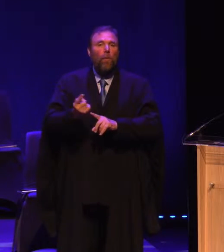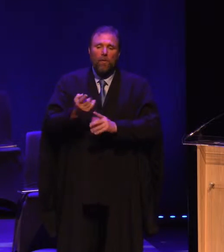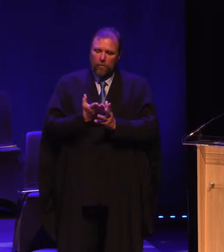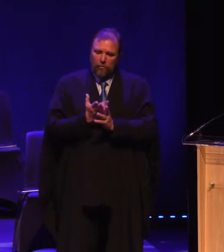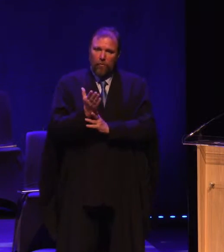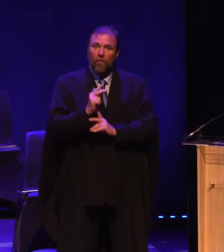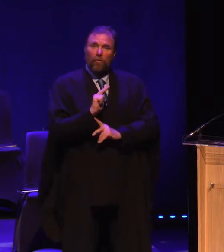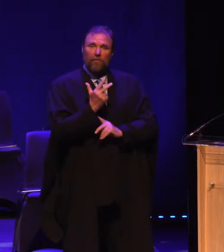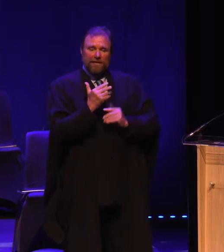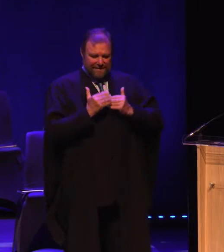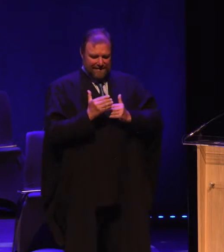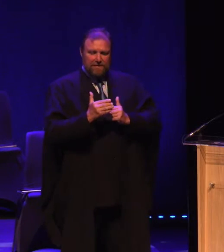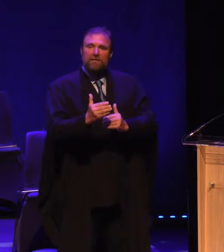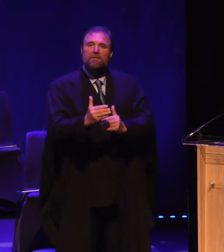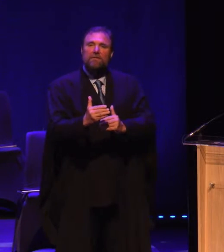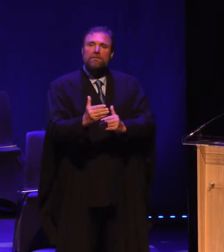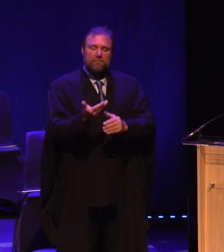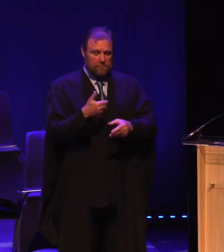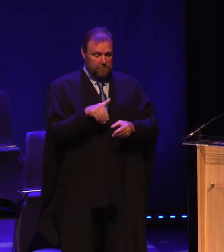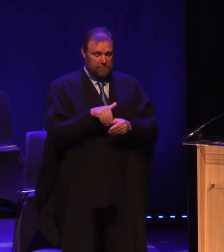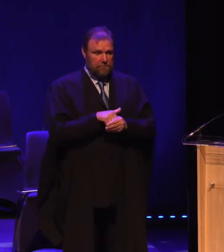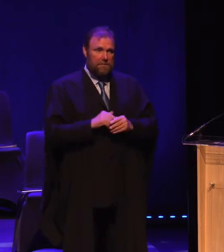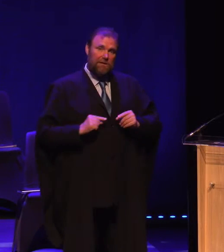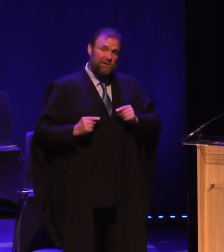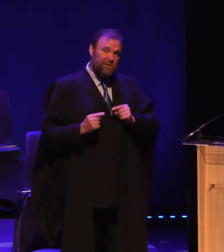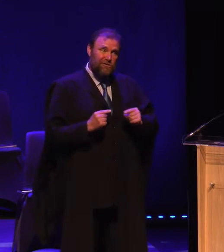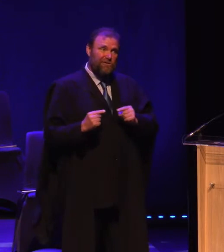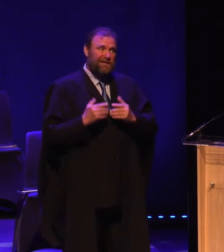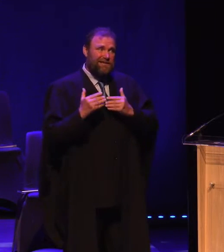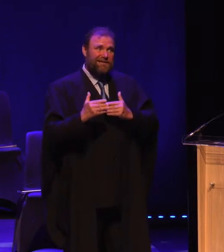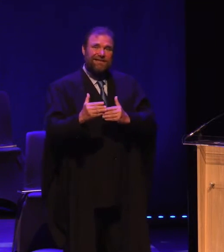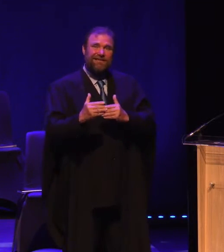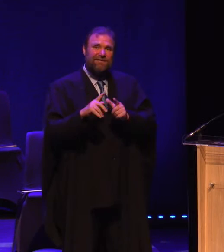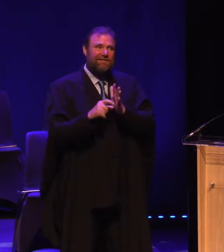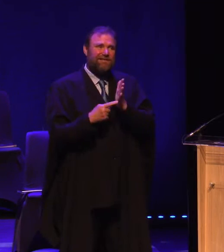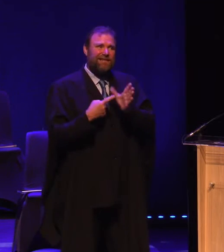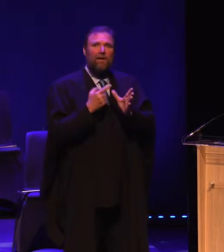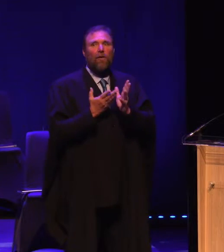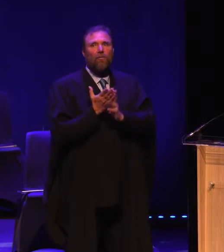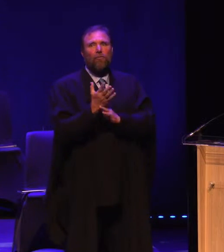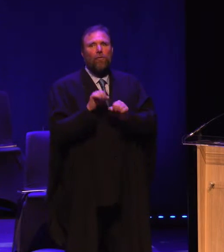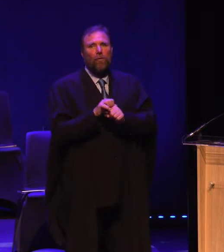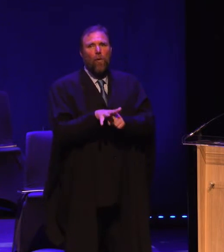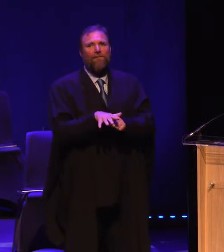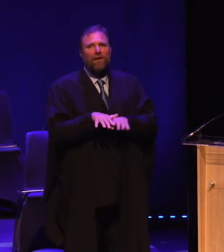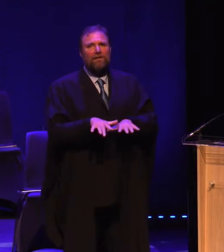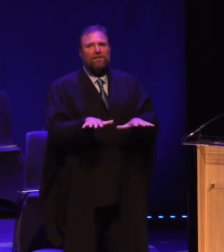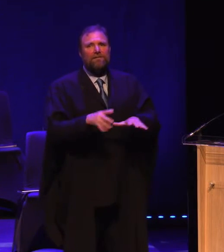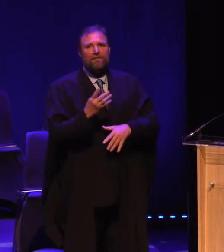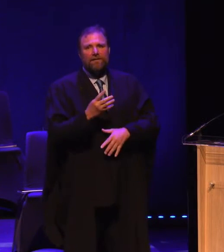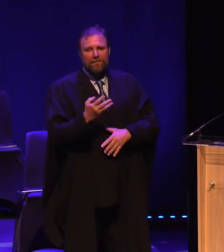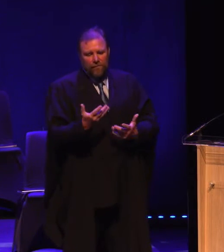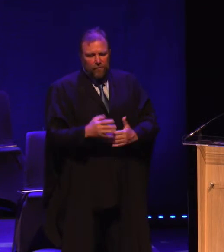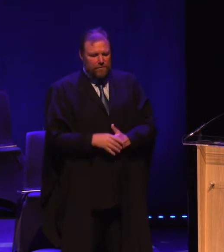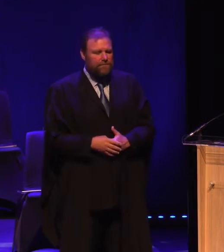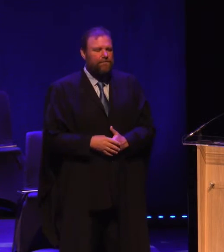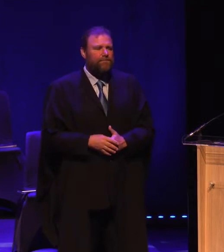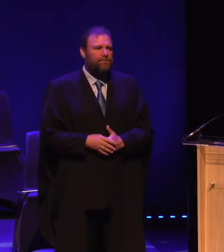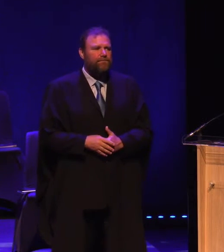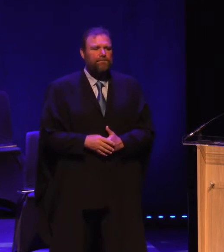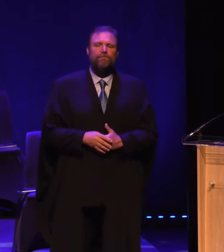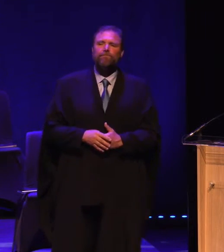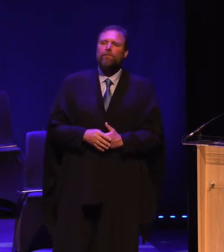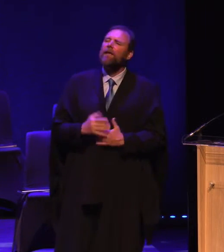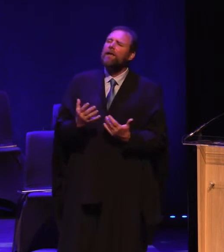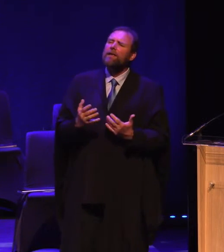playing seasons. This included a very challenging season of data collection during the COVID-19 global pandemic. The